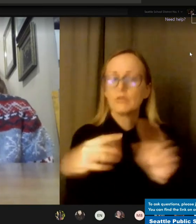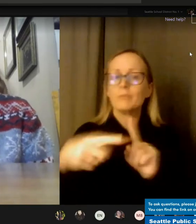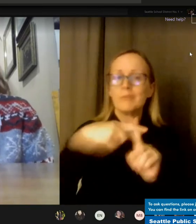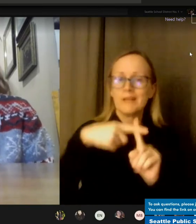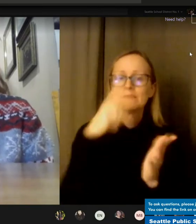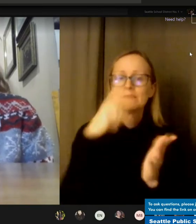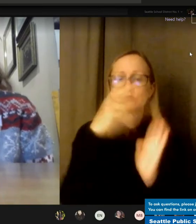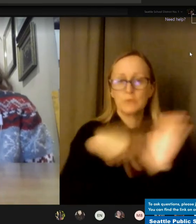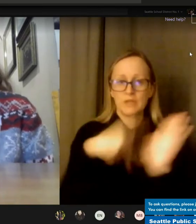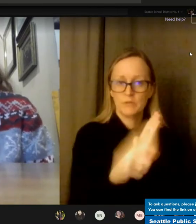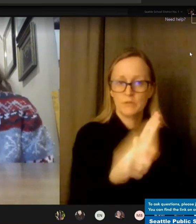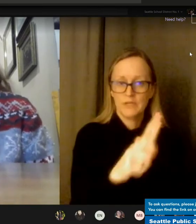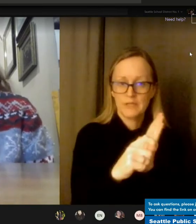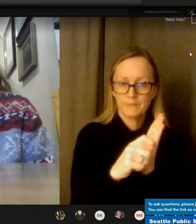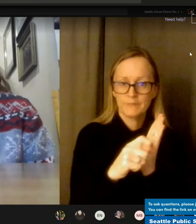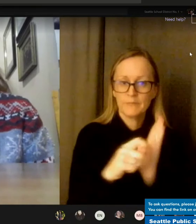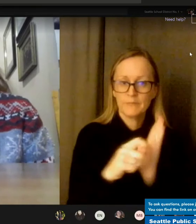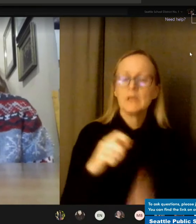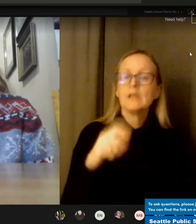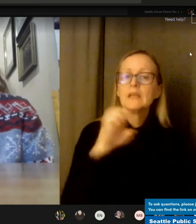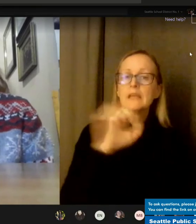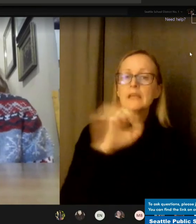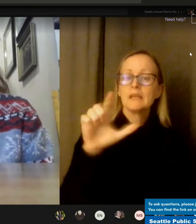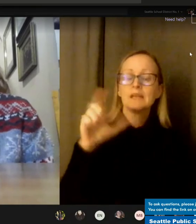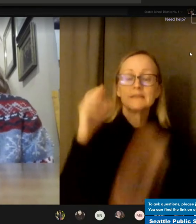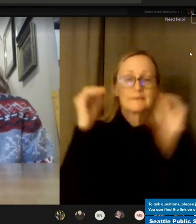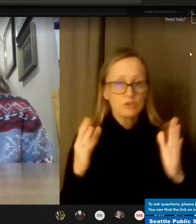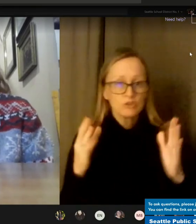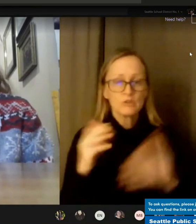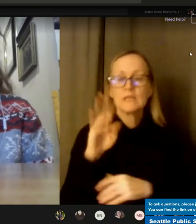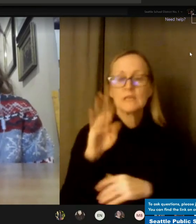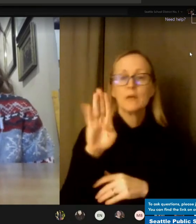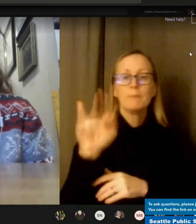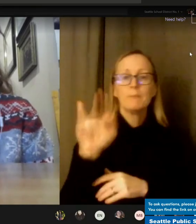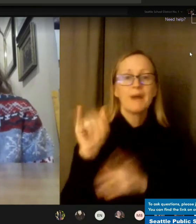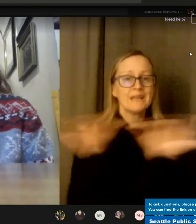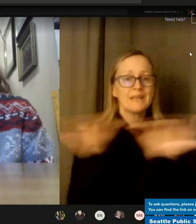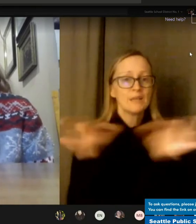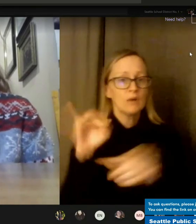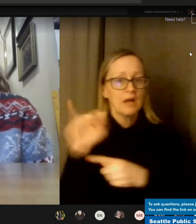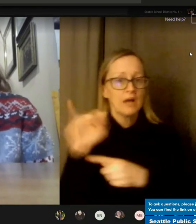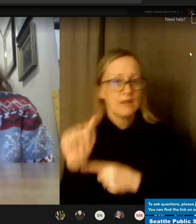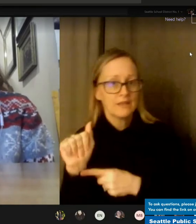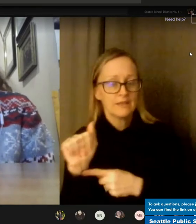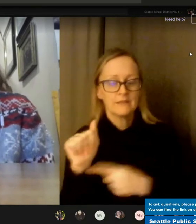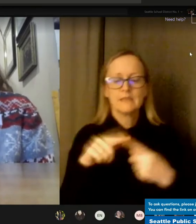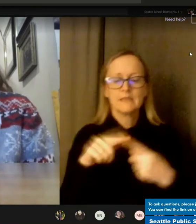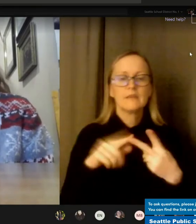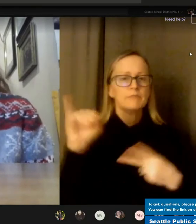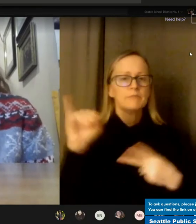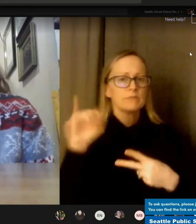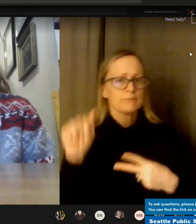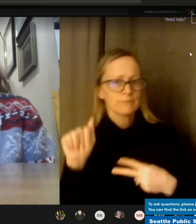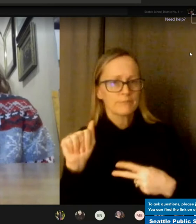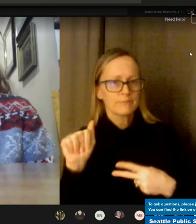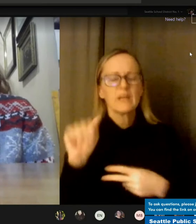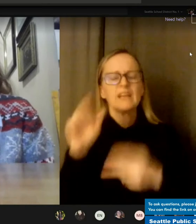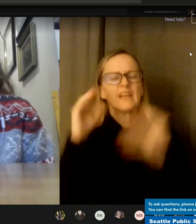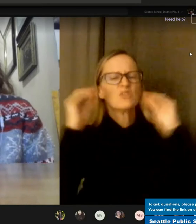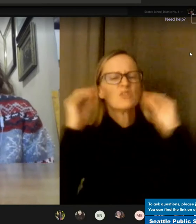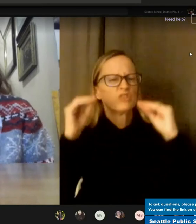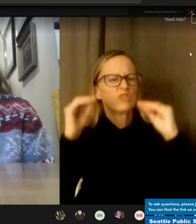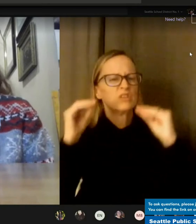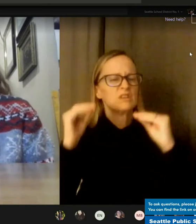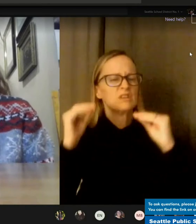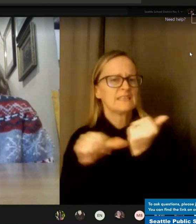teachers or ELL teachers and bilingual IAs, instructional assistants, they work closely with classroom teachers in